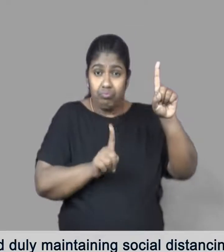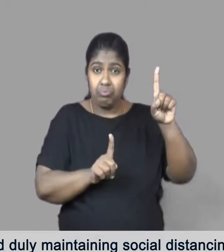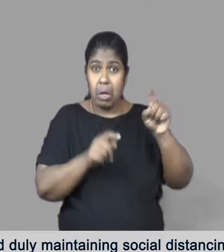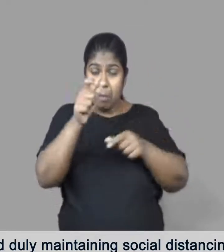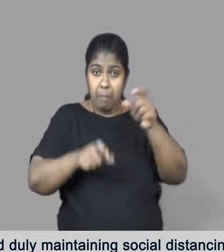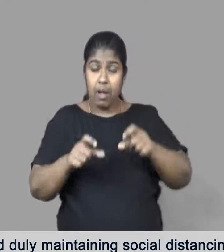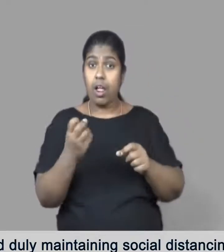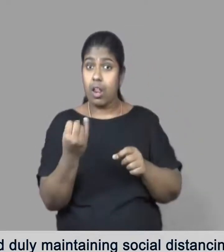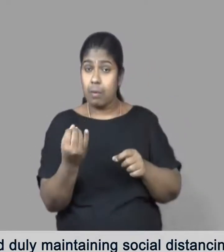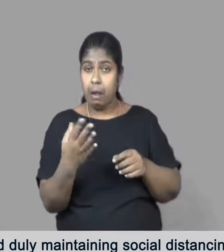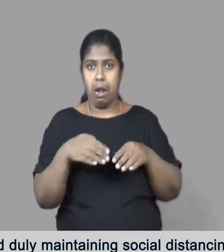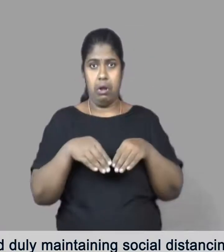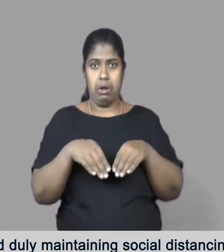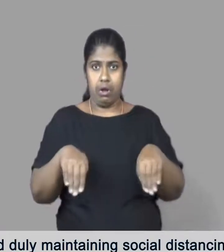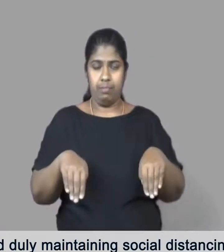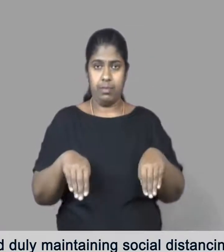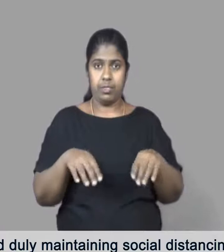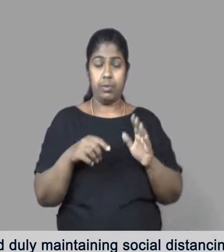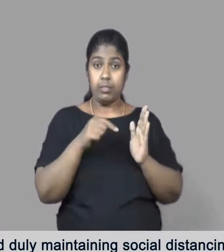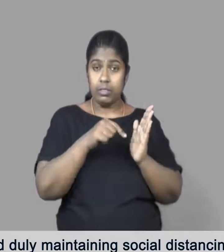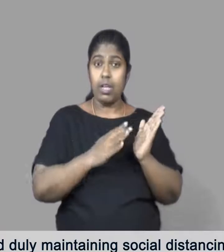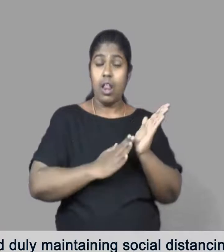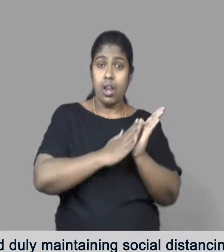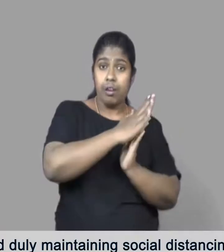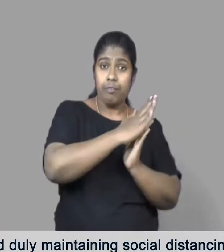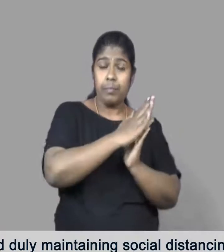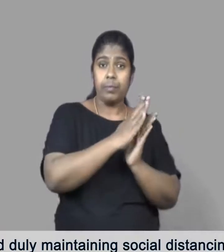to be restricted, duly